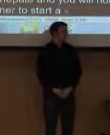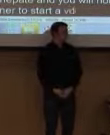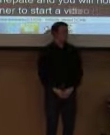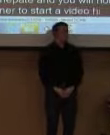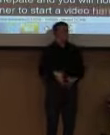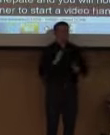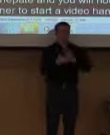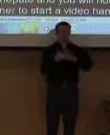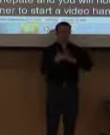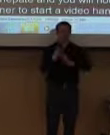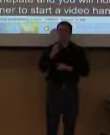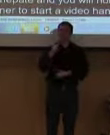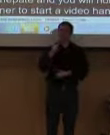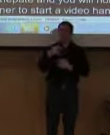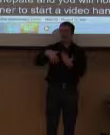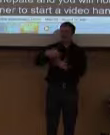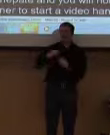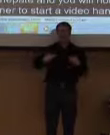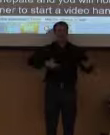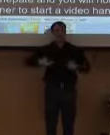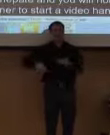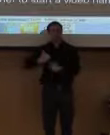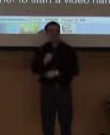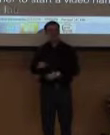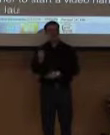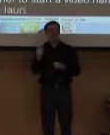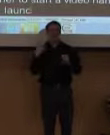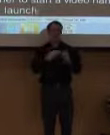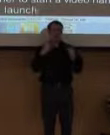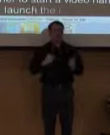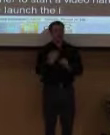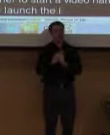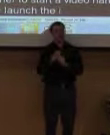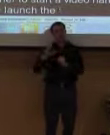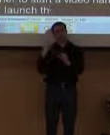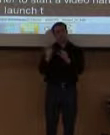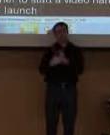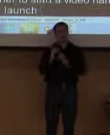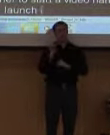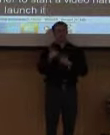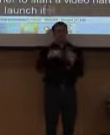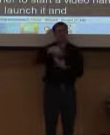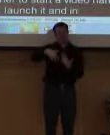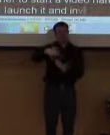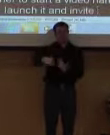you'll launch the Hangout, and you can invite any other participants using their emails to that Hangout.